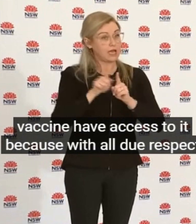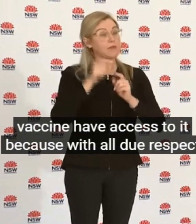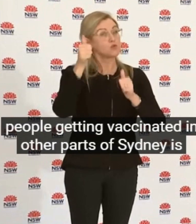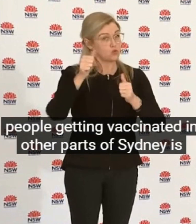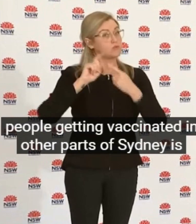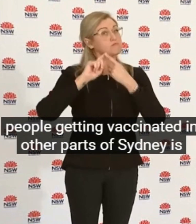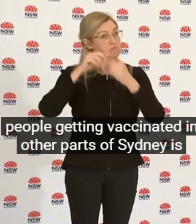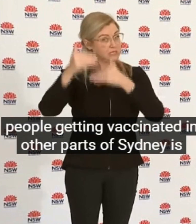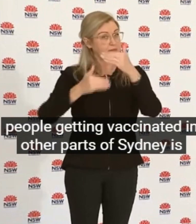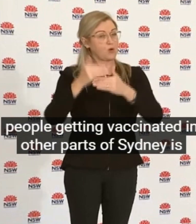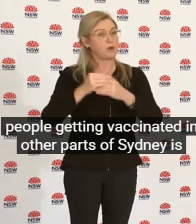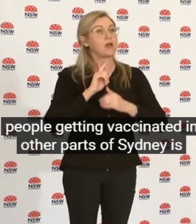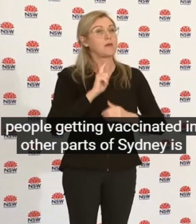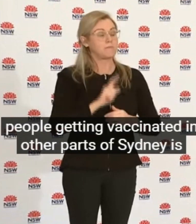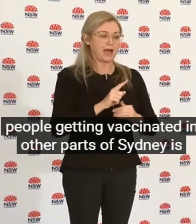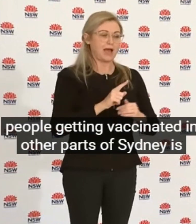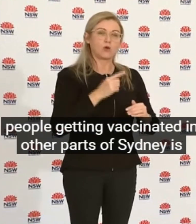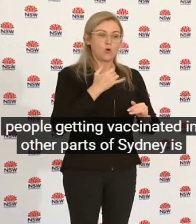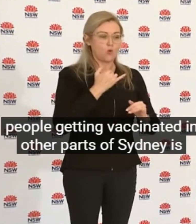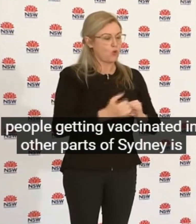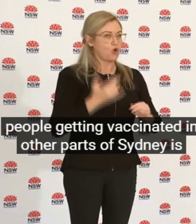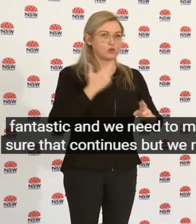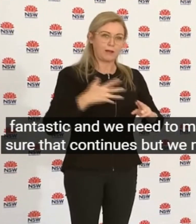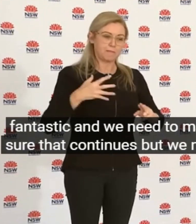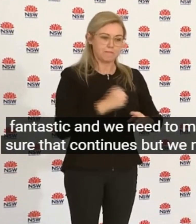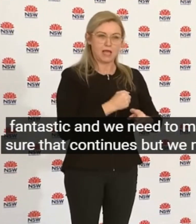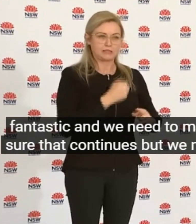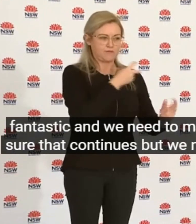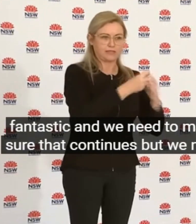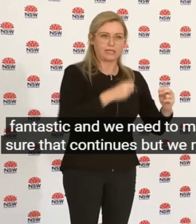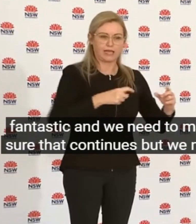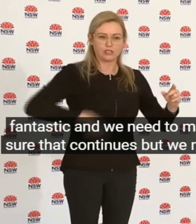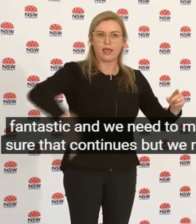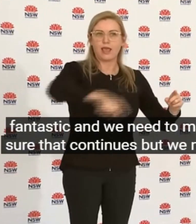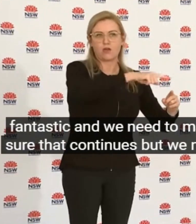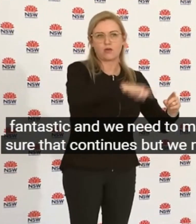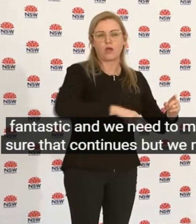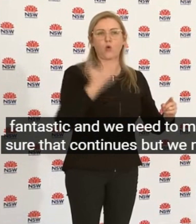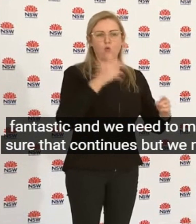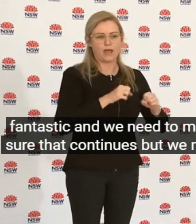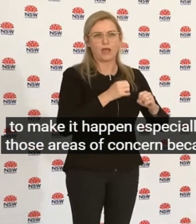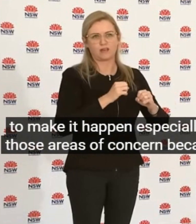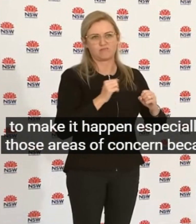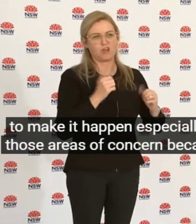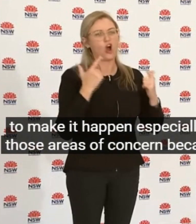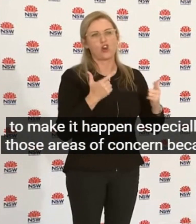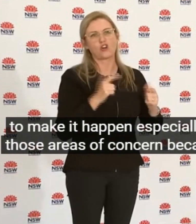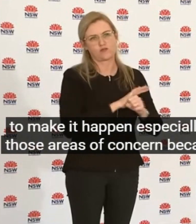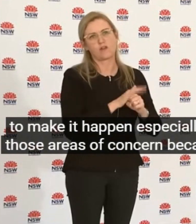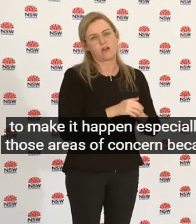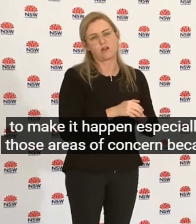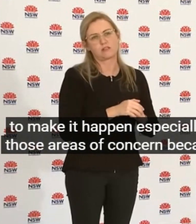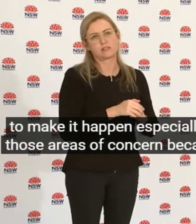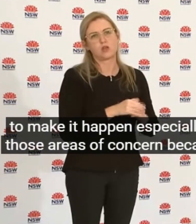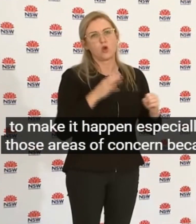continues. But we need to make it happen, especially in those areas of concern, because it will stop the spread as fast. It will